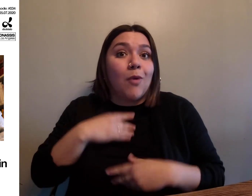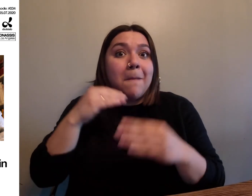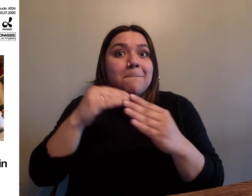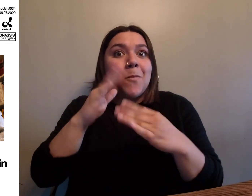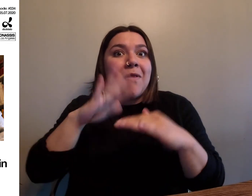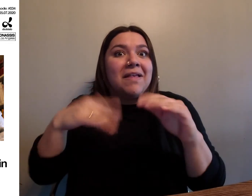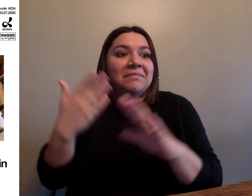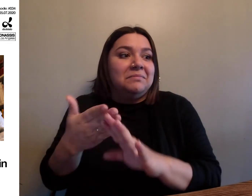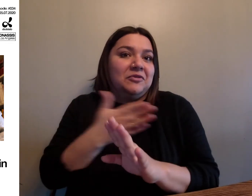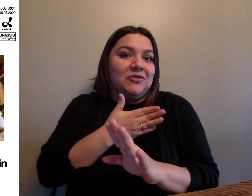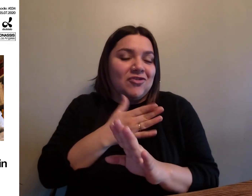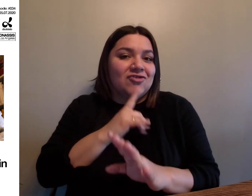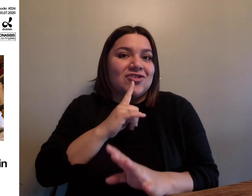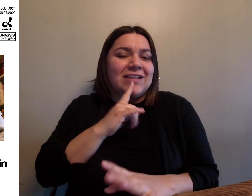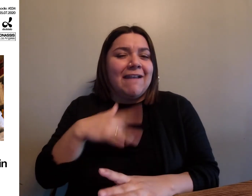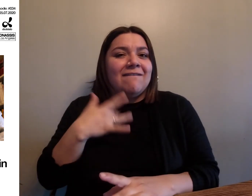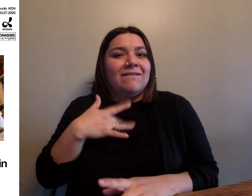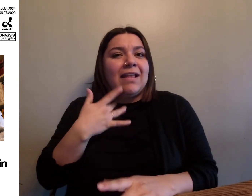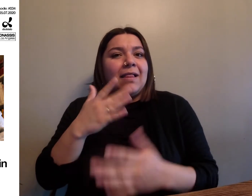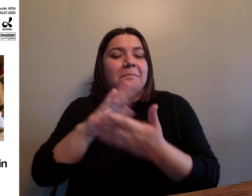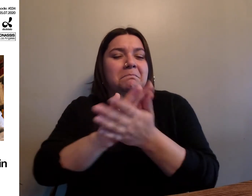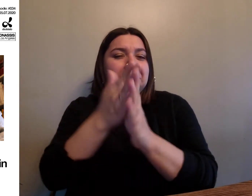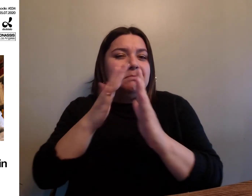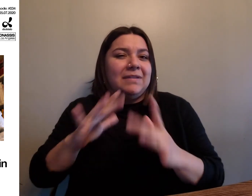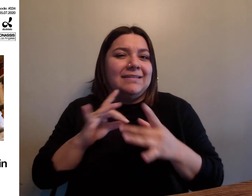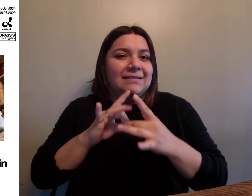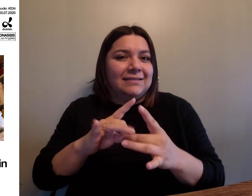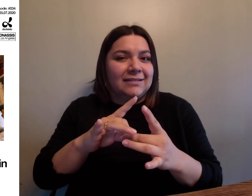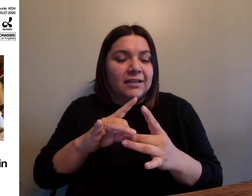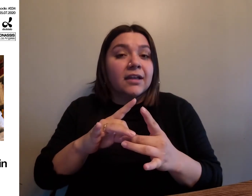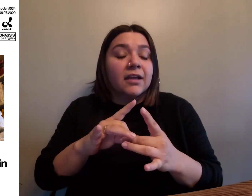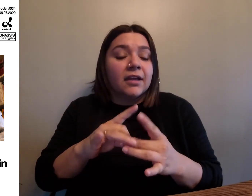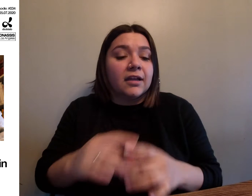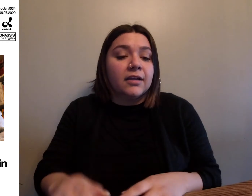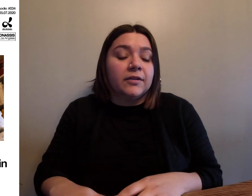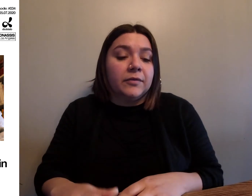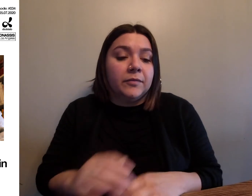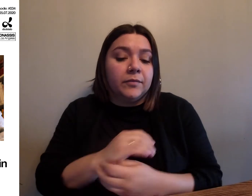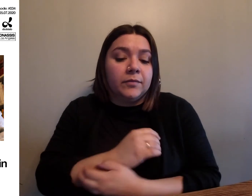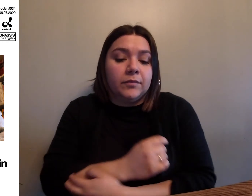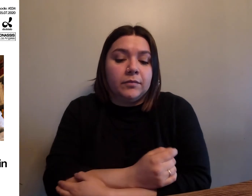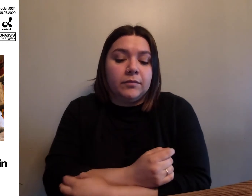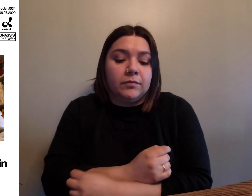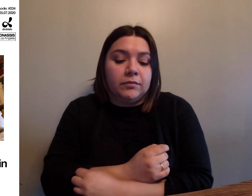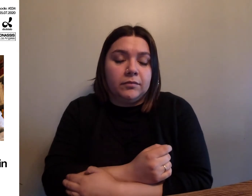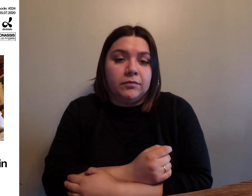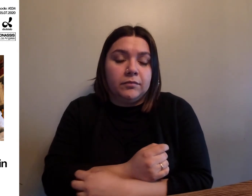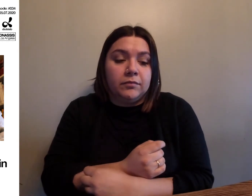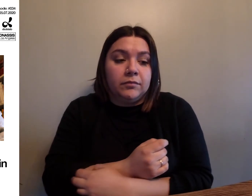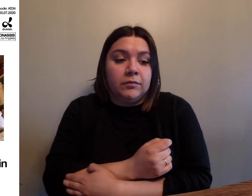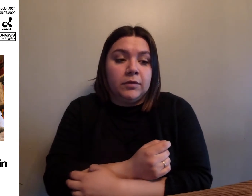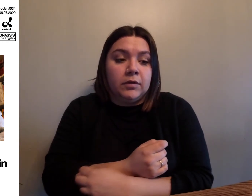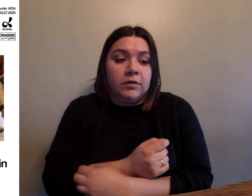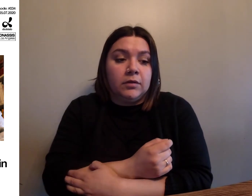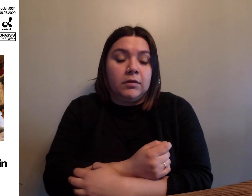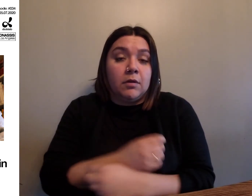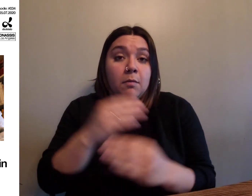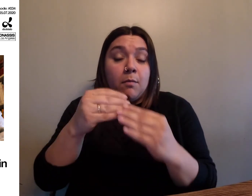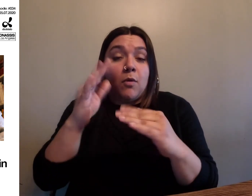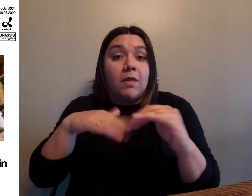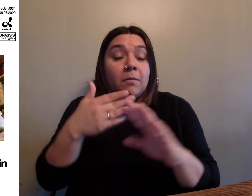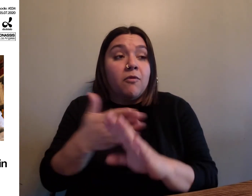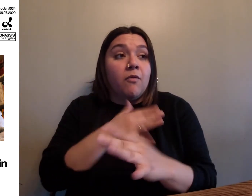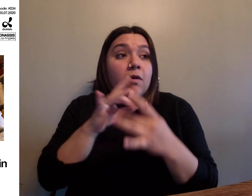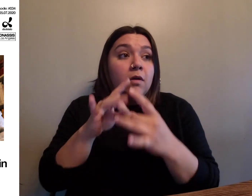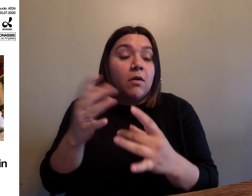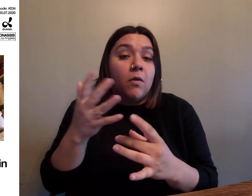more than ever, find consolation for the horrors, more than ever in